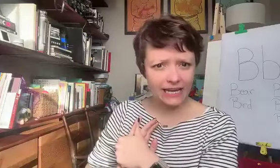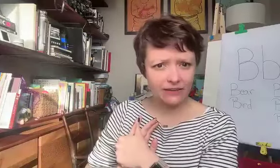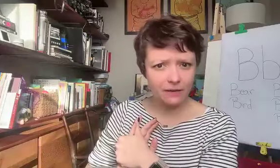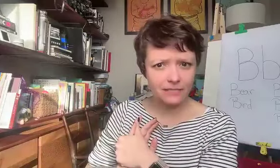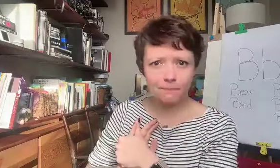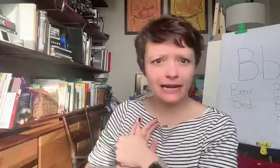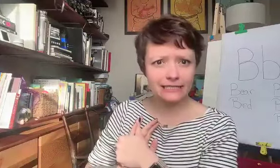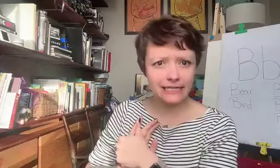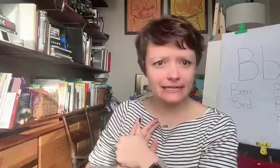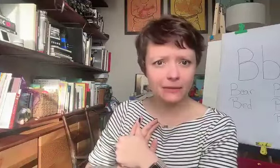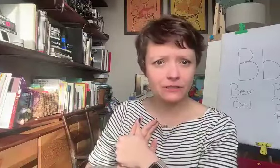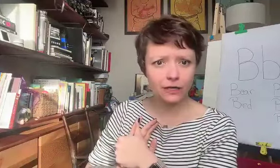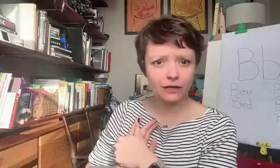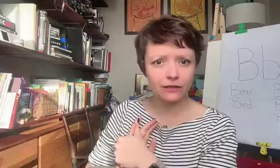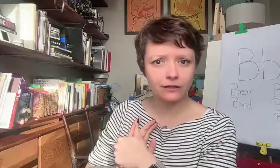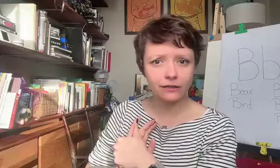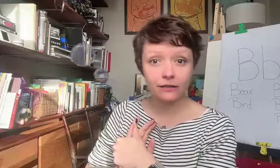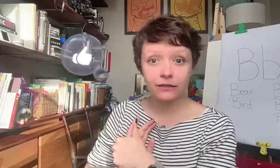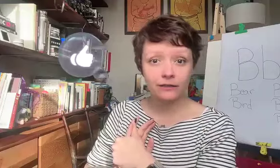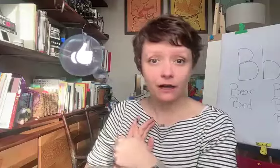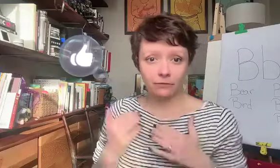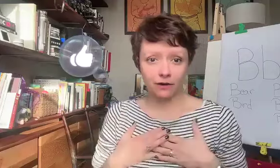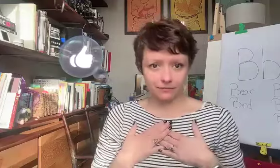gave a thumbs up, but I did. That was weird. Oh, crumbs.